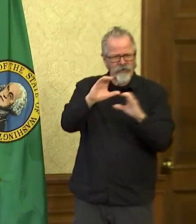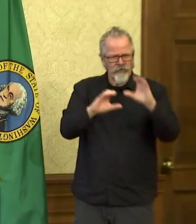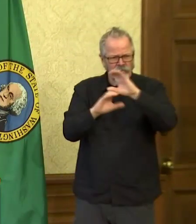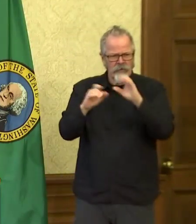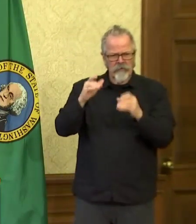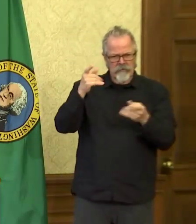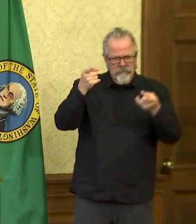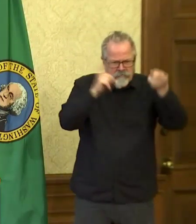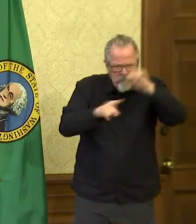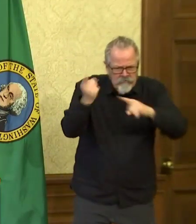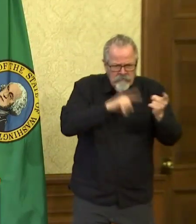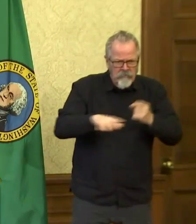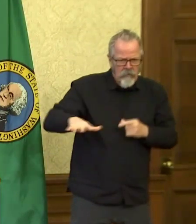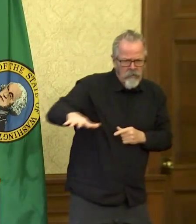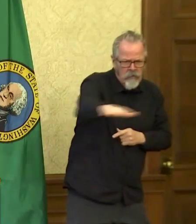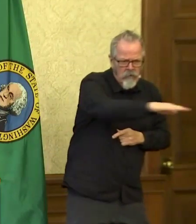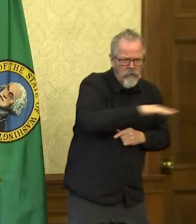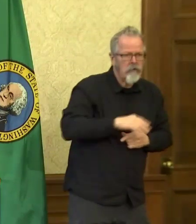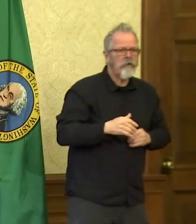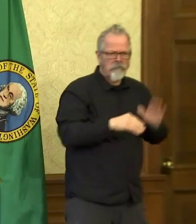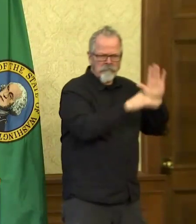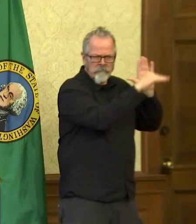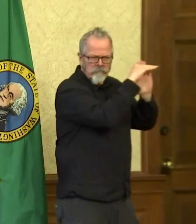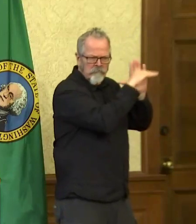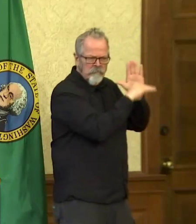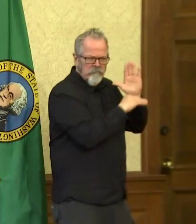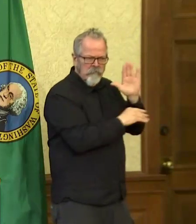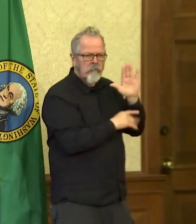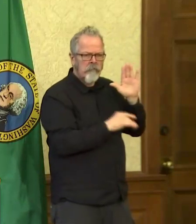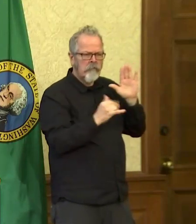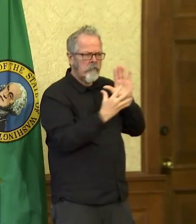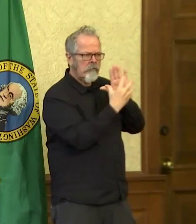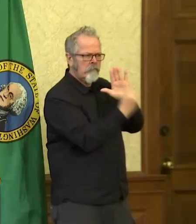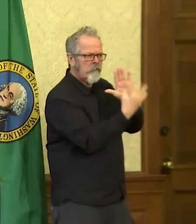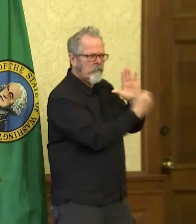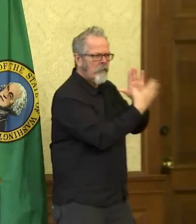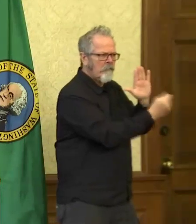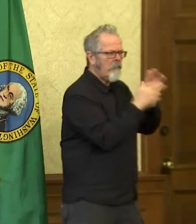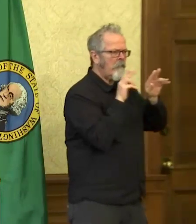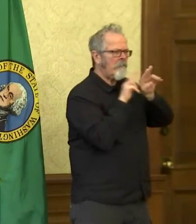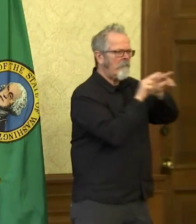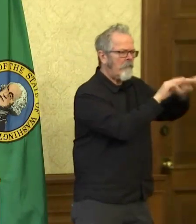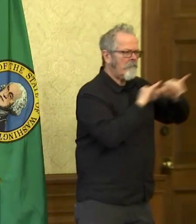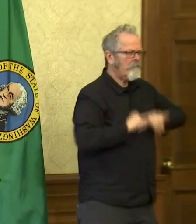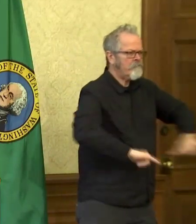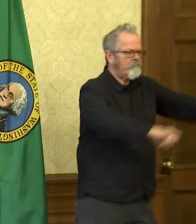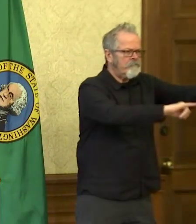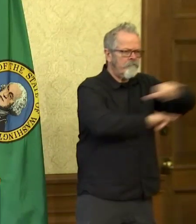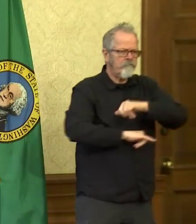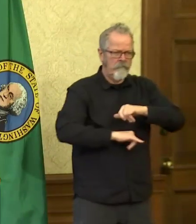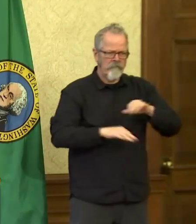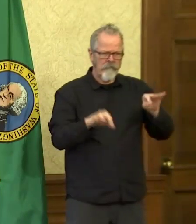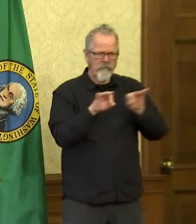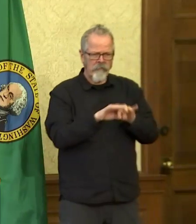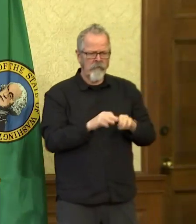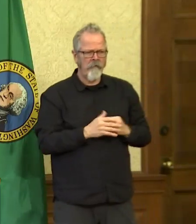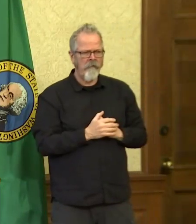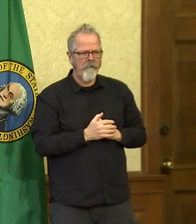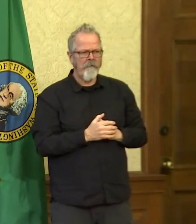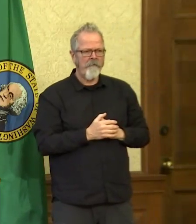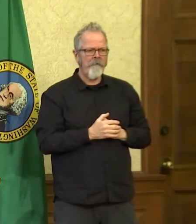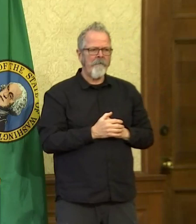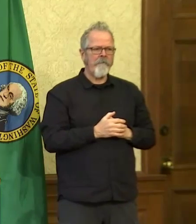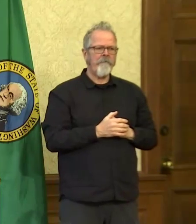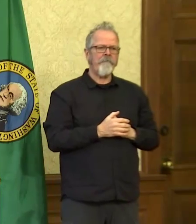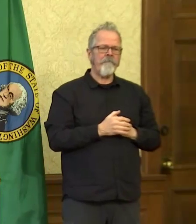those involved in our Construction Roundtable in helping us get to this very responsible plan to make sure that communities are